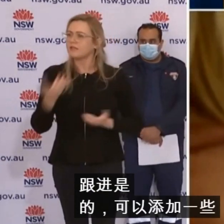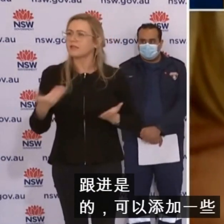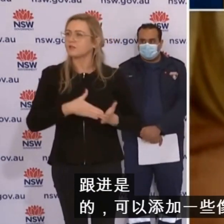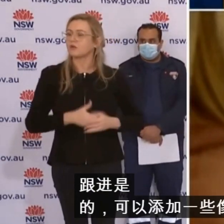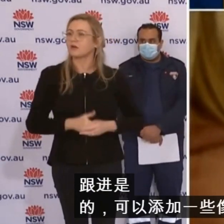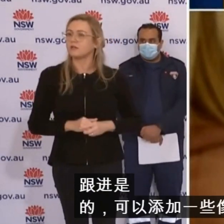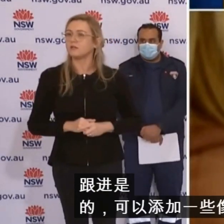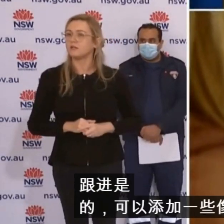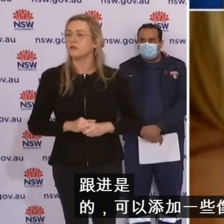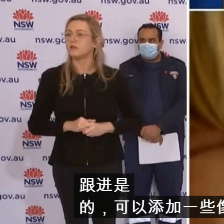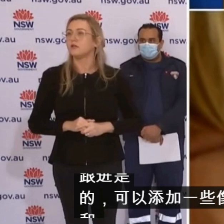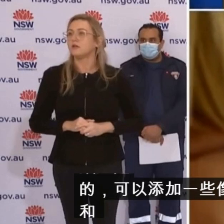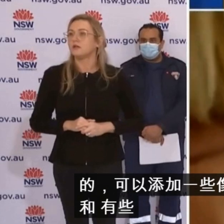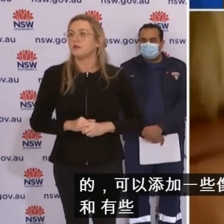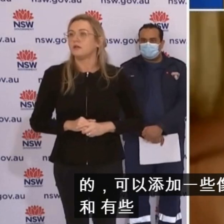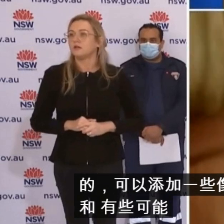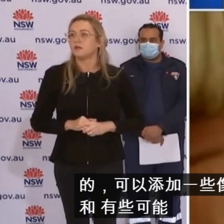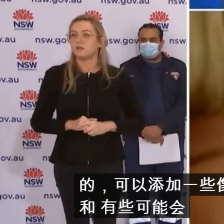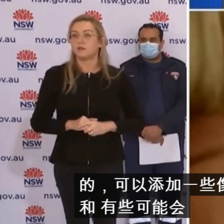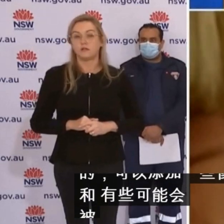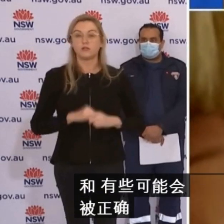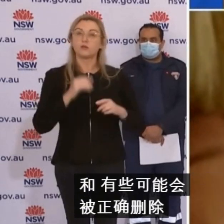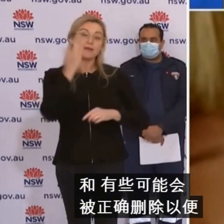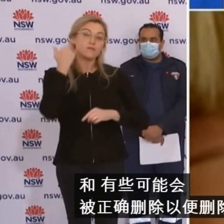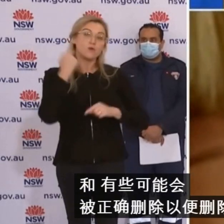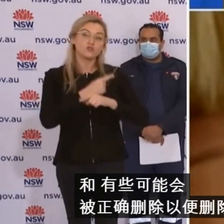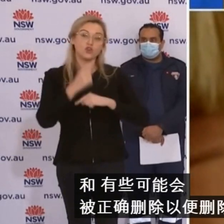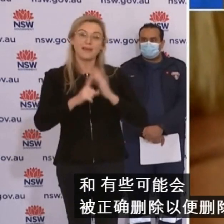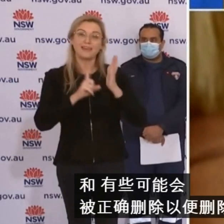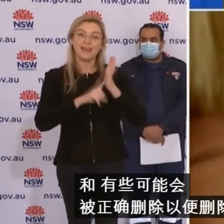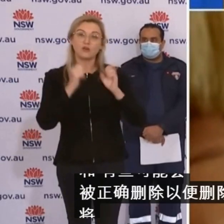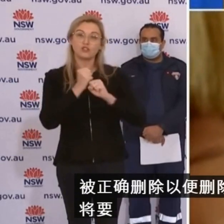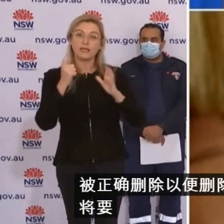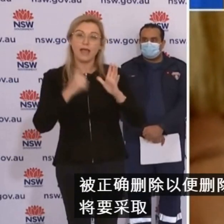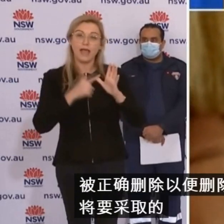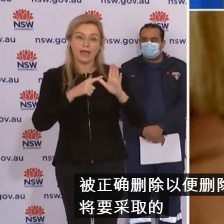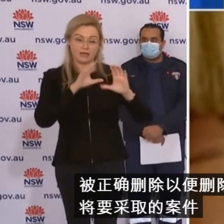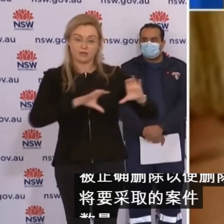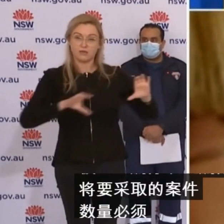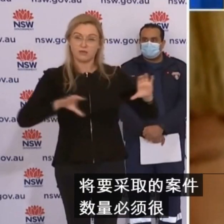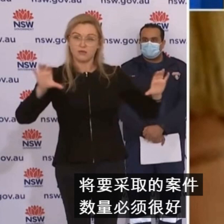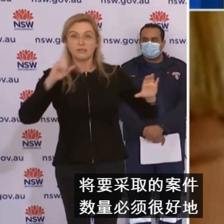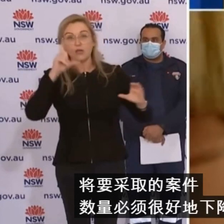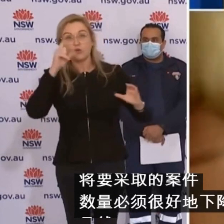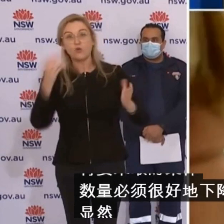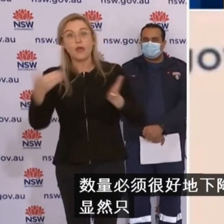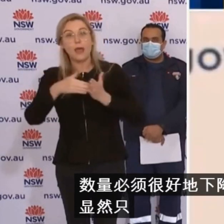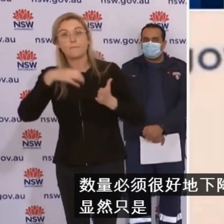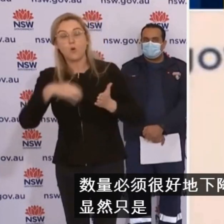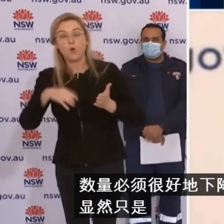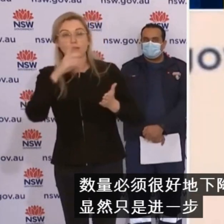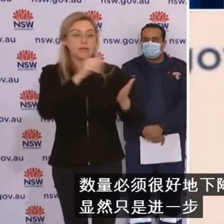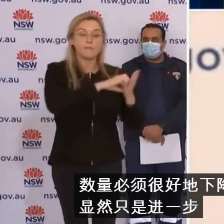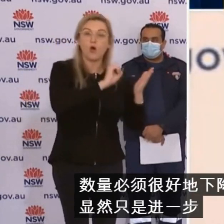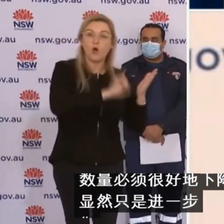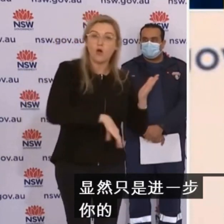LGA areas of concern list, some could be added and some could be removed. Correct. In order to be removed, what's that going to take? Case numbers are going to have to come down. Well, there's obviously... So